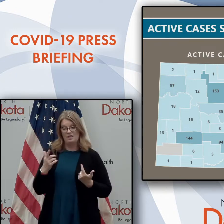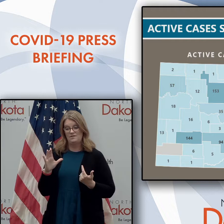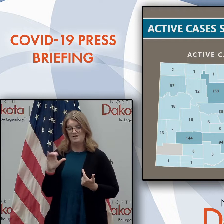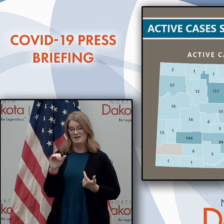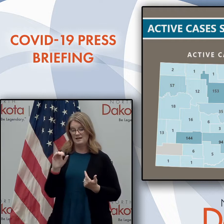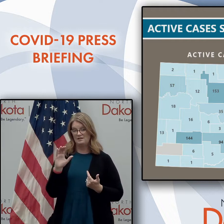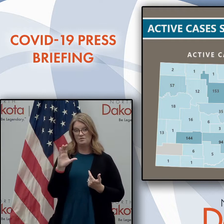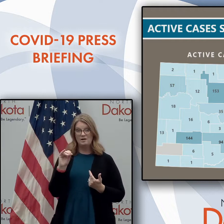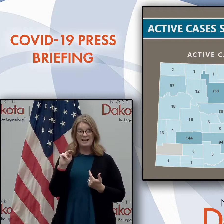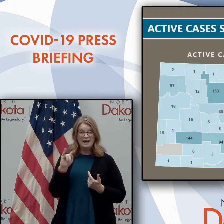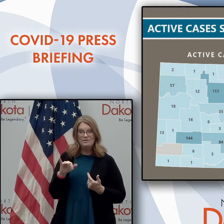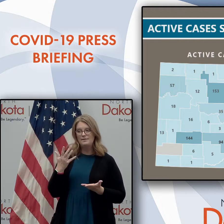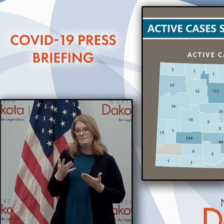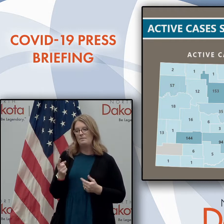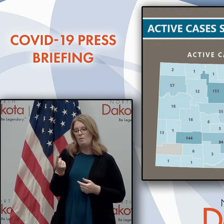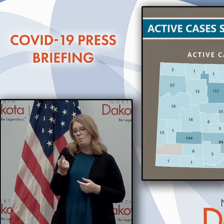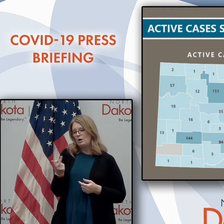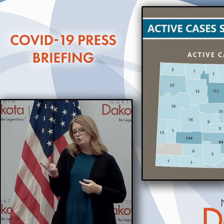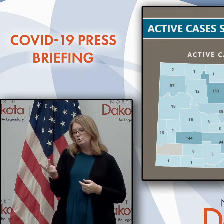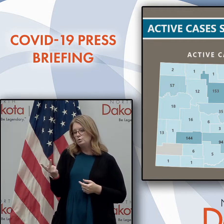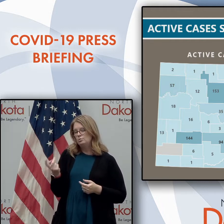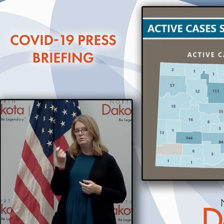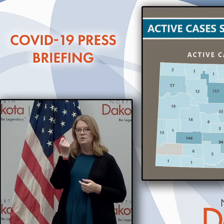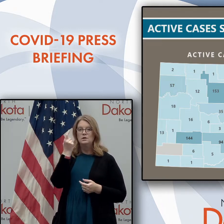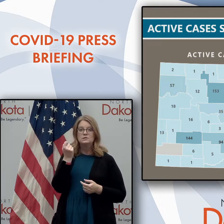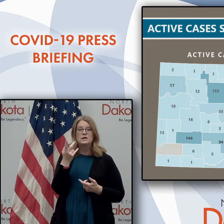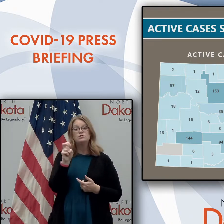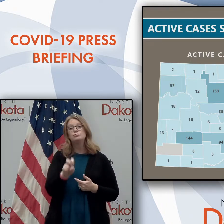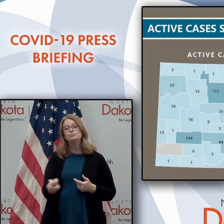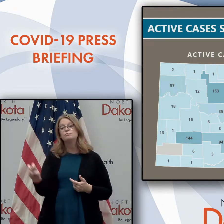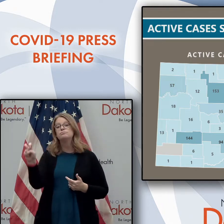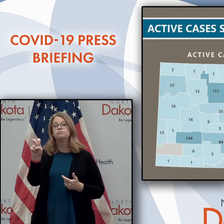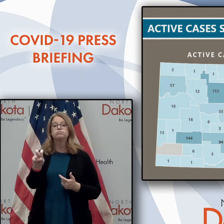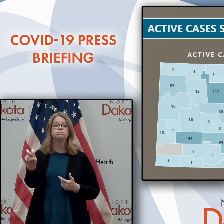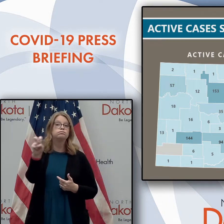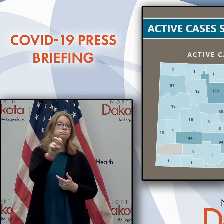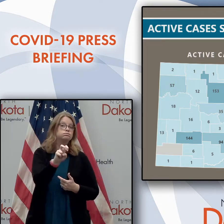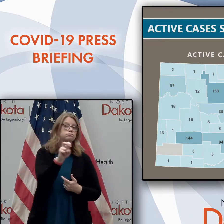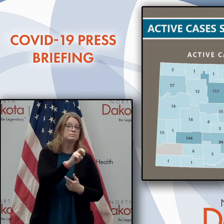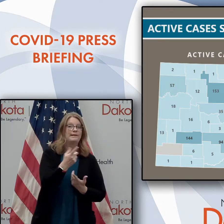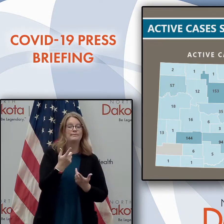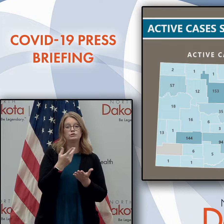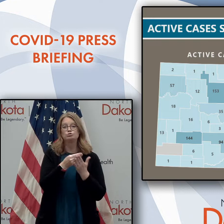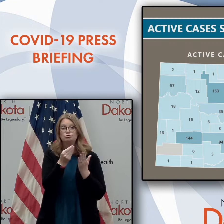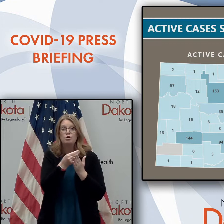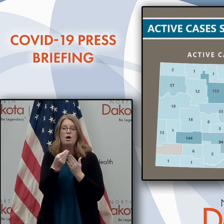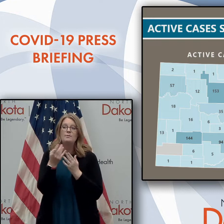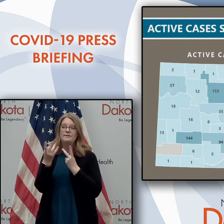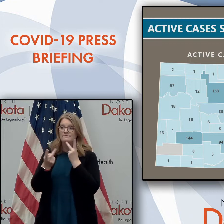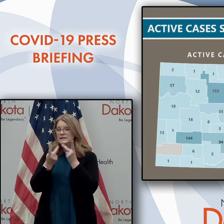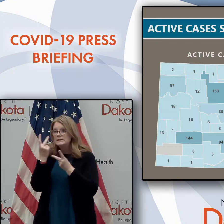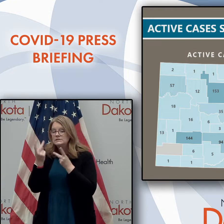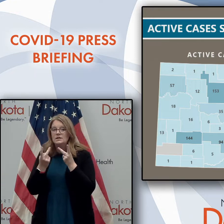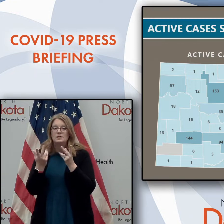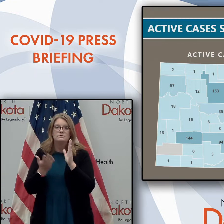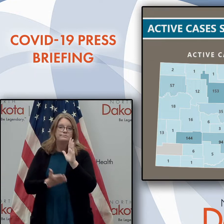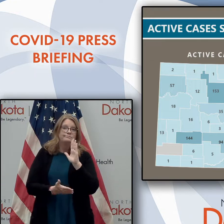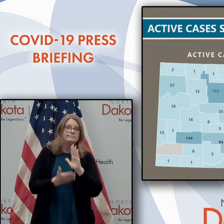accounts, and then you're traveling, whether it's to shop or visit or heading off